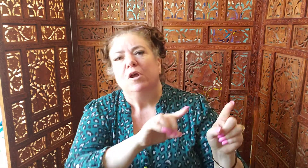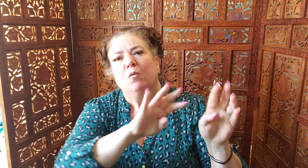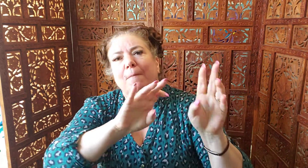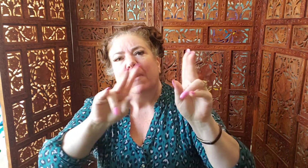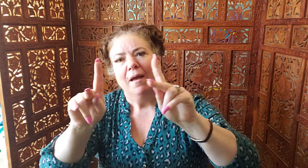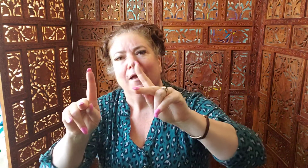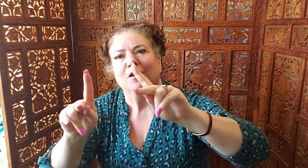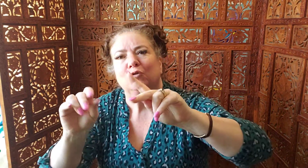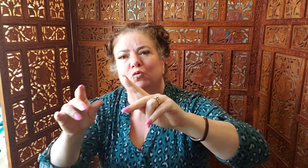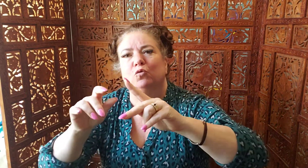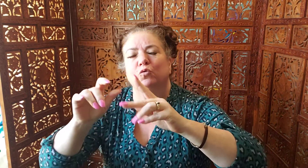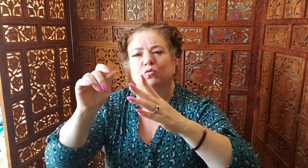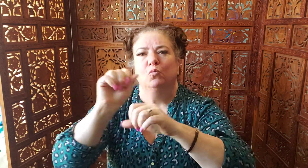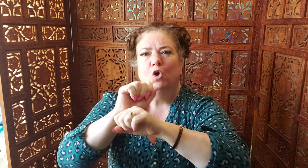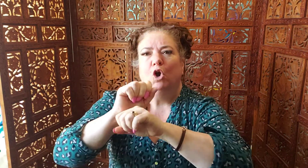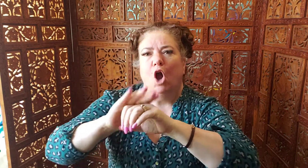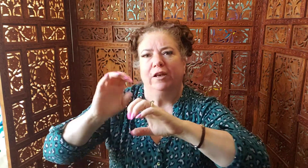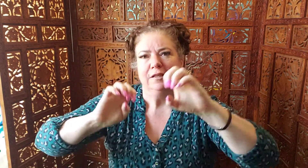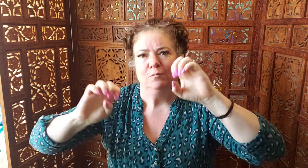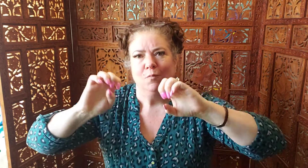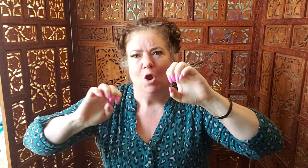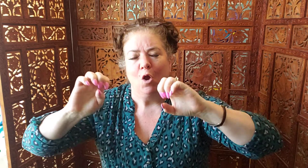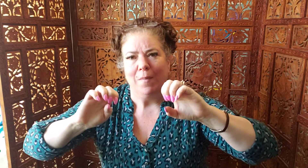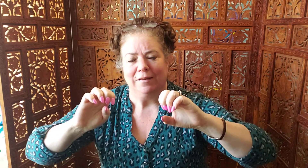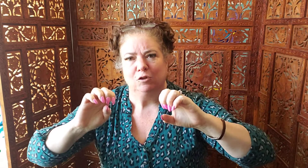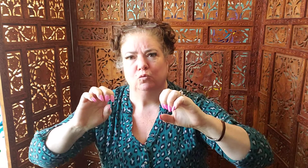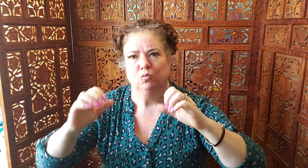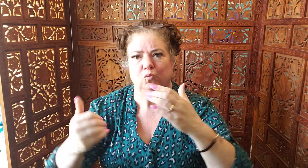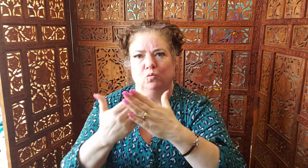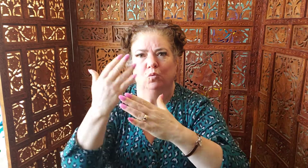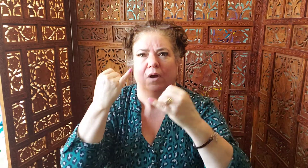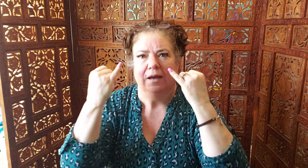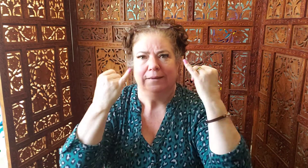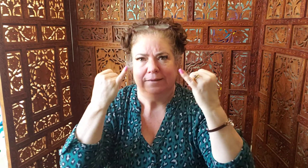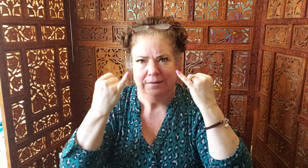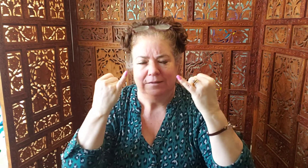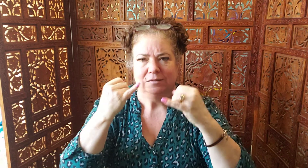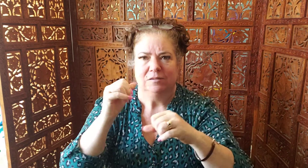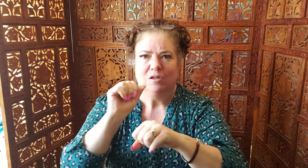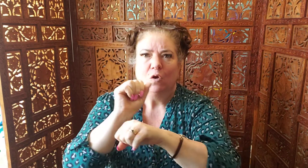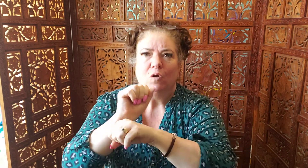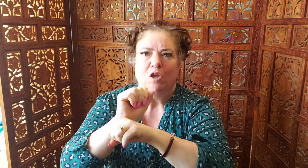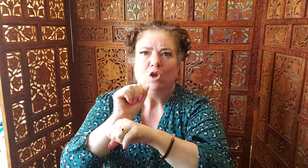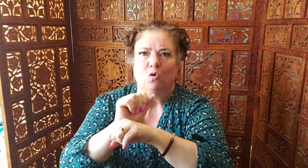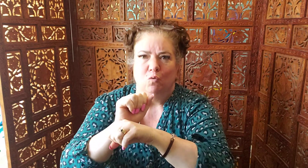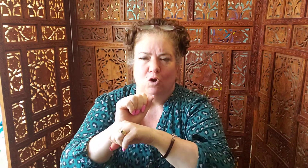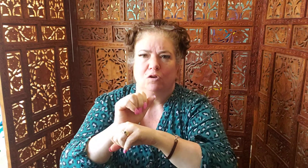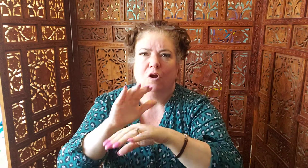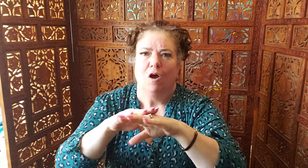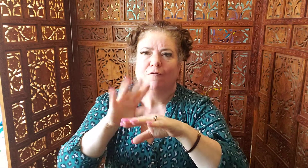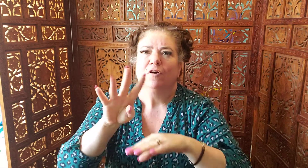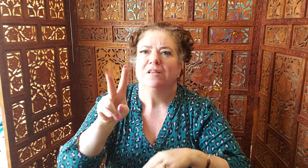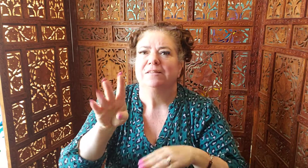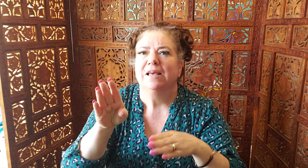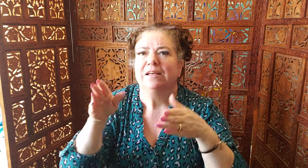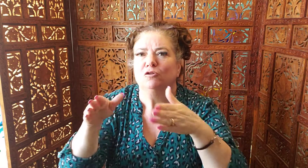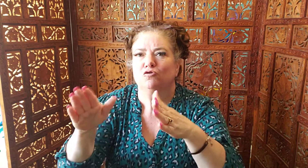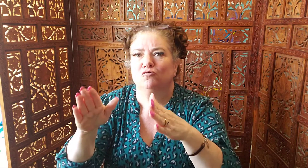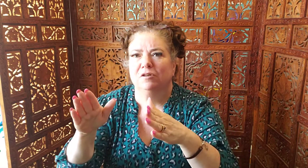In Playwrights Horizon, 150-seat 42nd Street Theater, he created this new work by